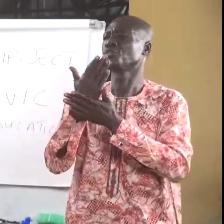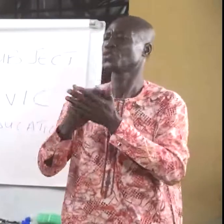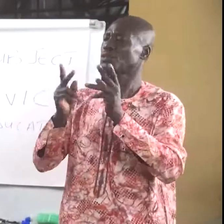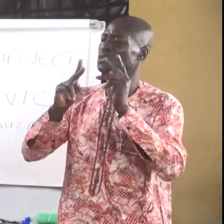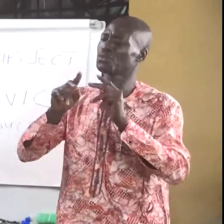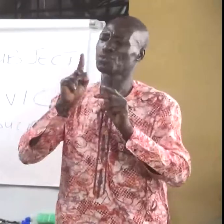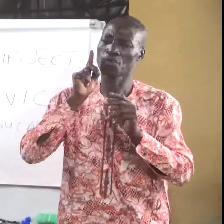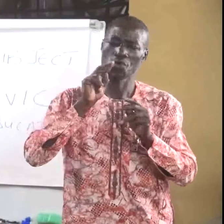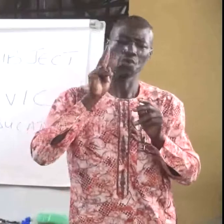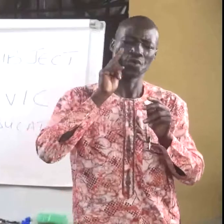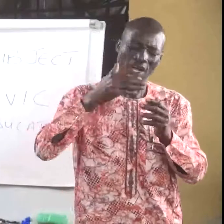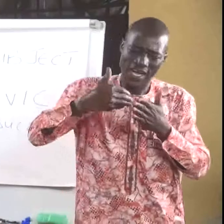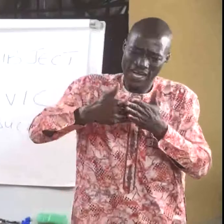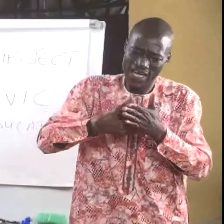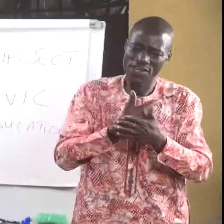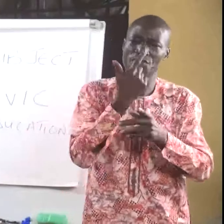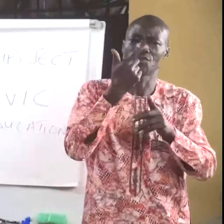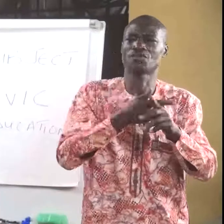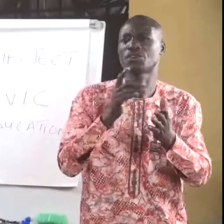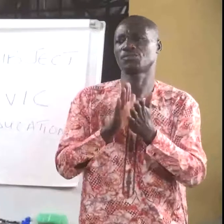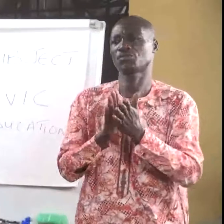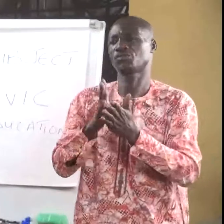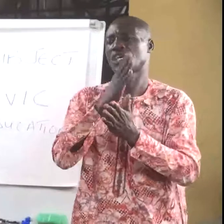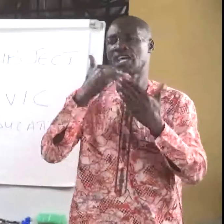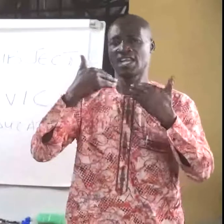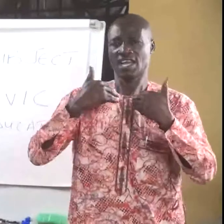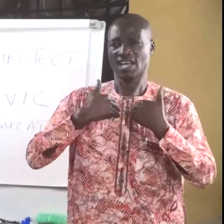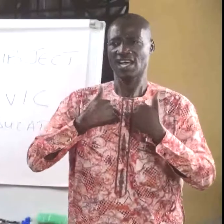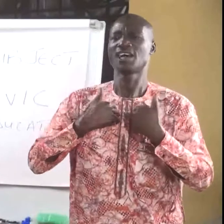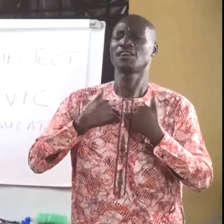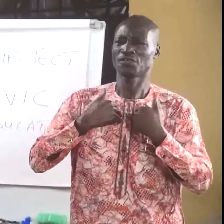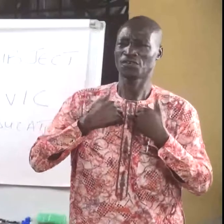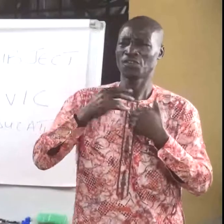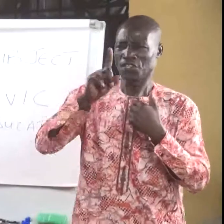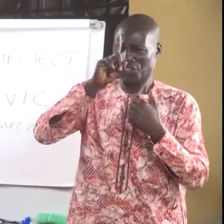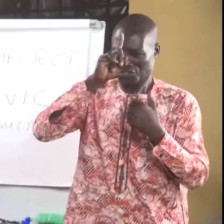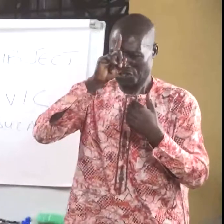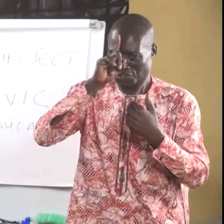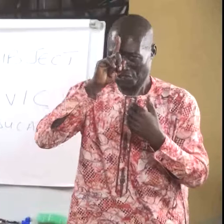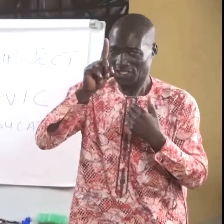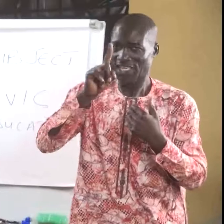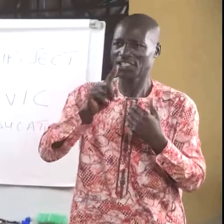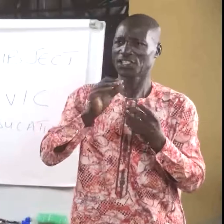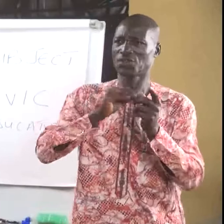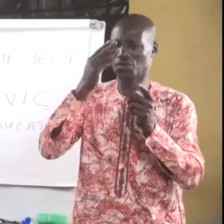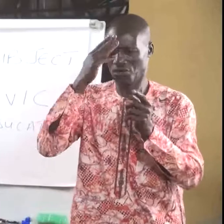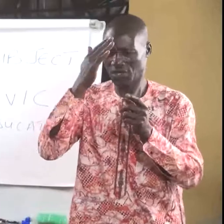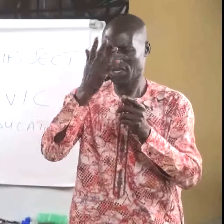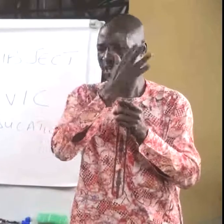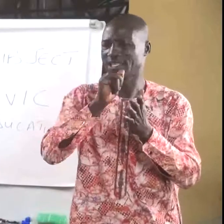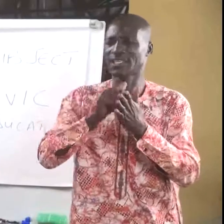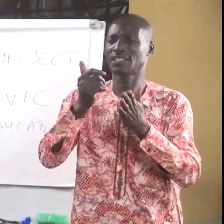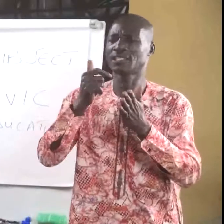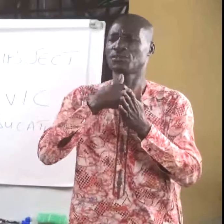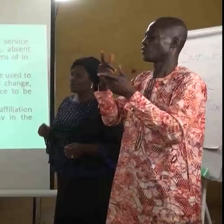who are fresh from school and have the potential, but because their boss, we want them to do the